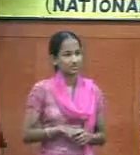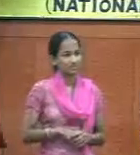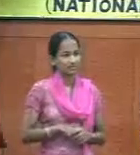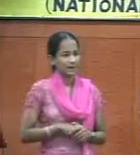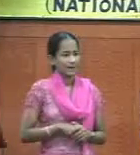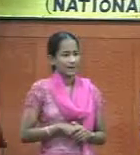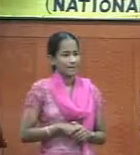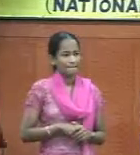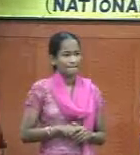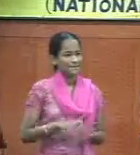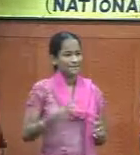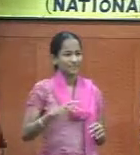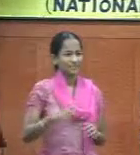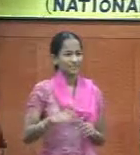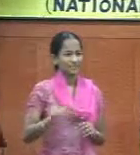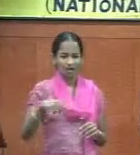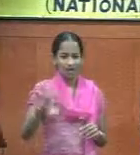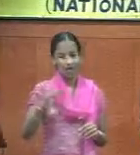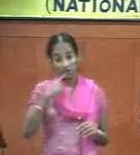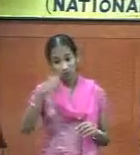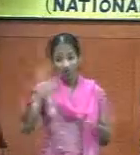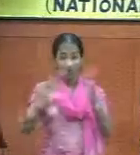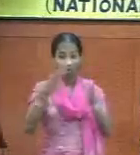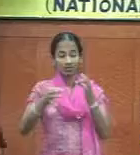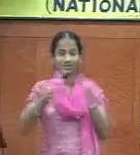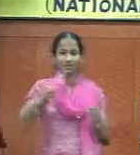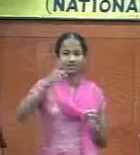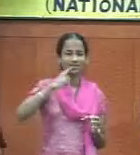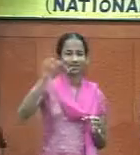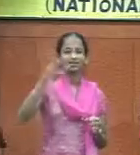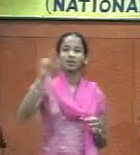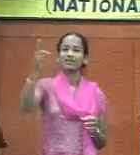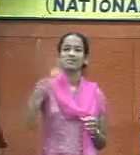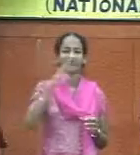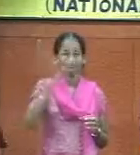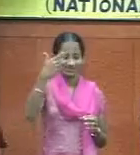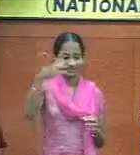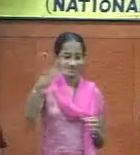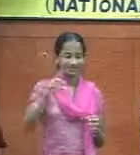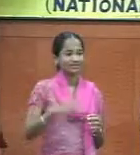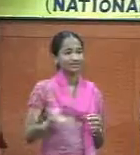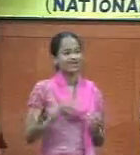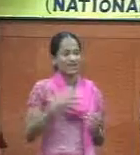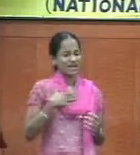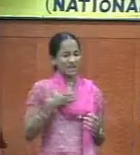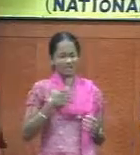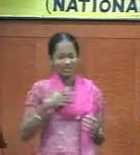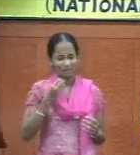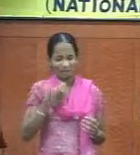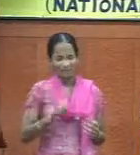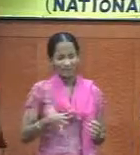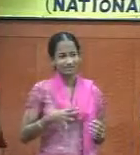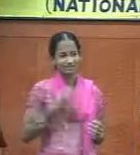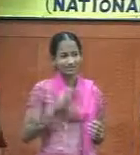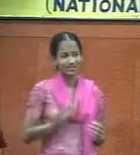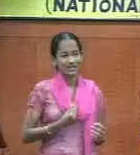And so even after I filed the case in High Court, the High Court also dismissed my case. I felt it very bad. So